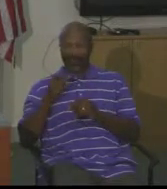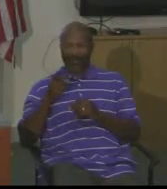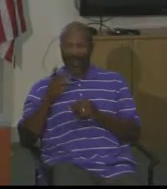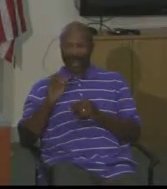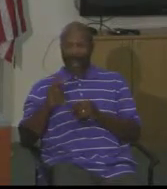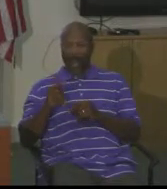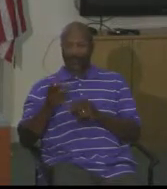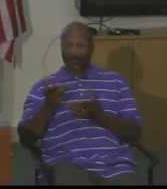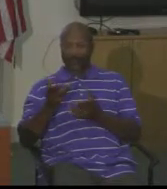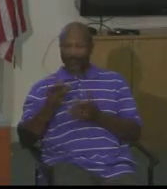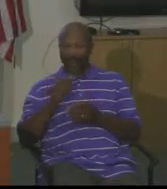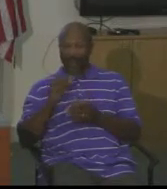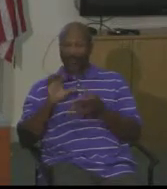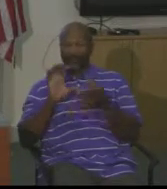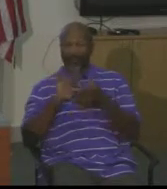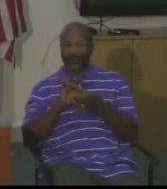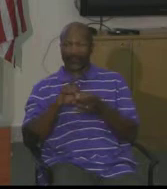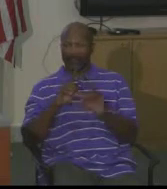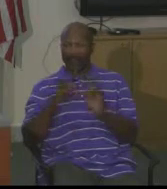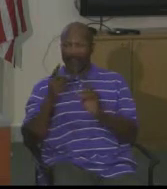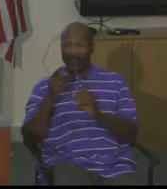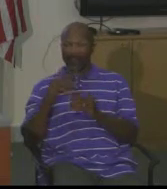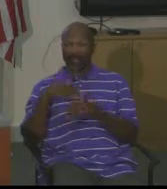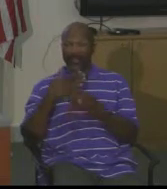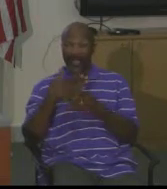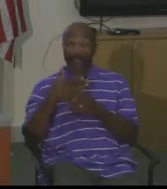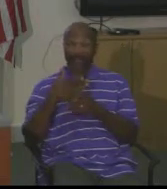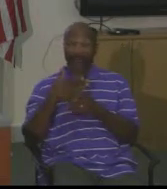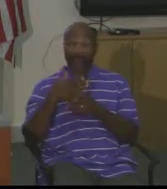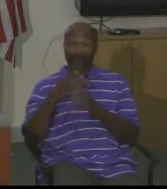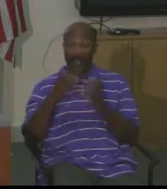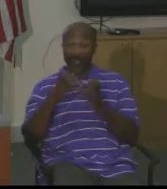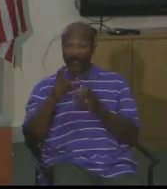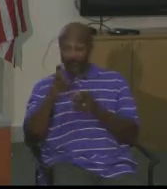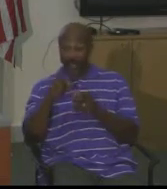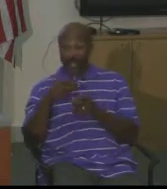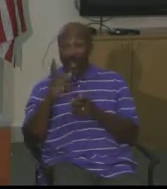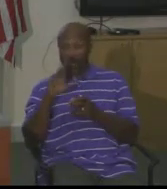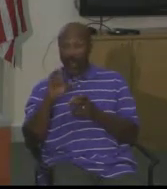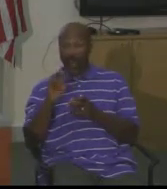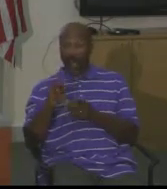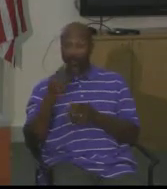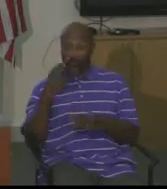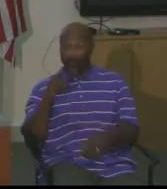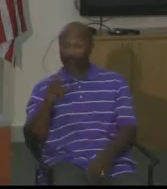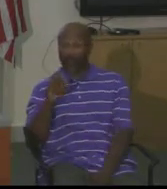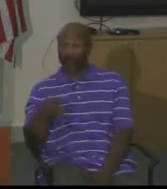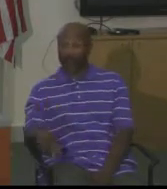turned it on and hooked it up. So if we need to, then I can turn it on.